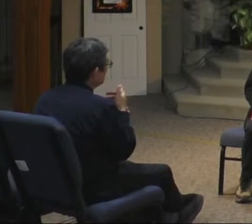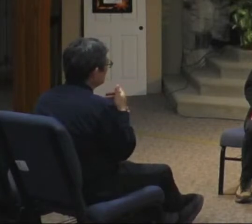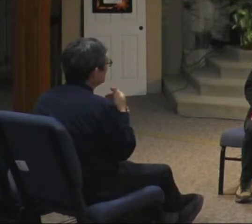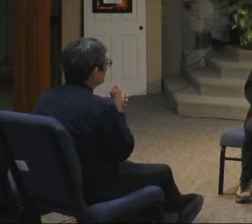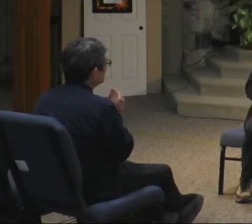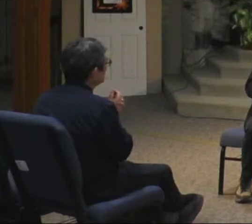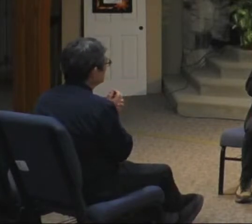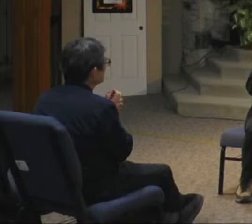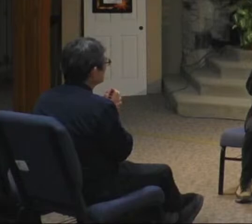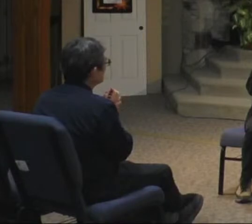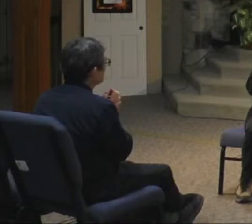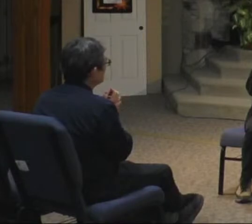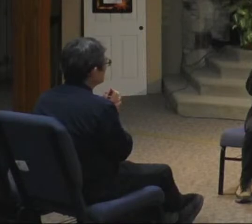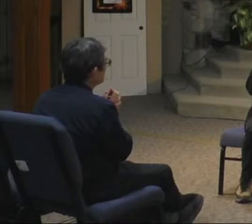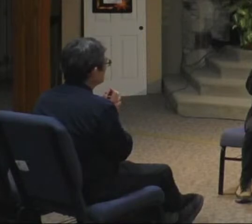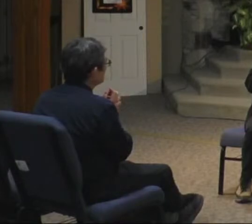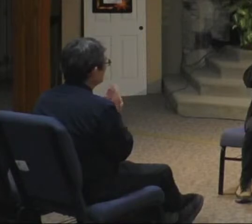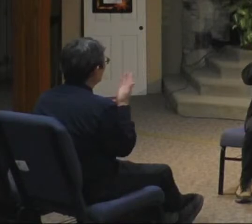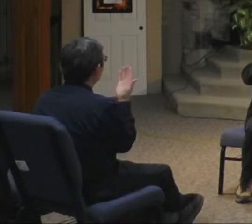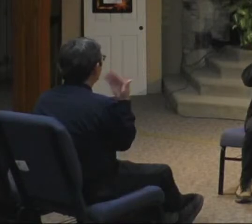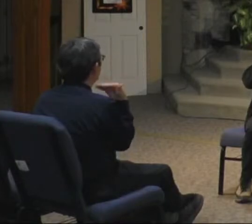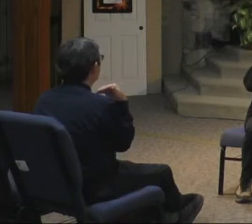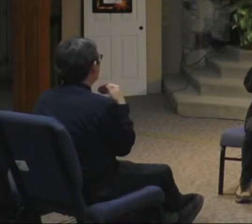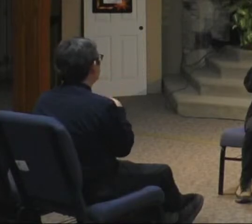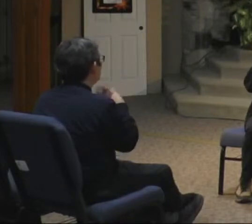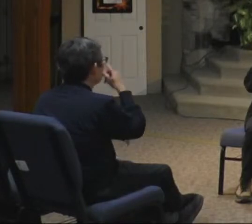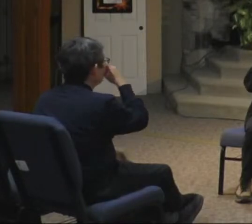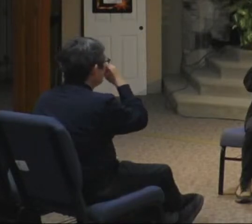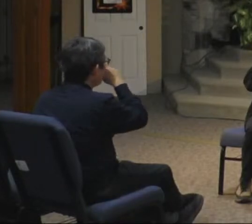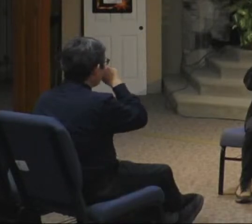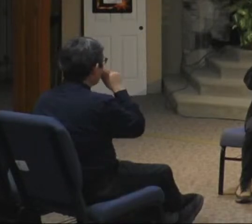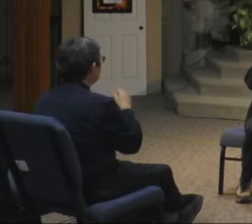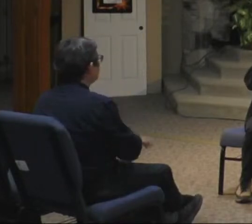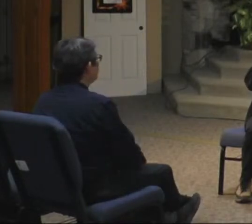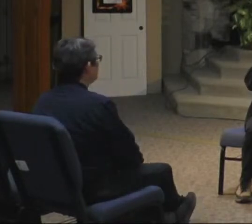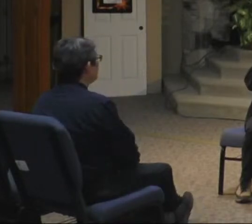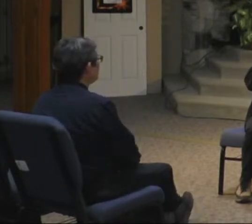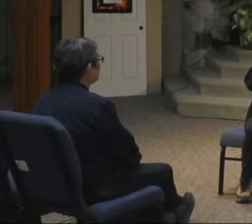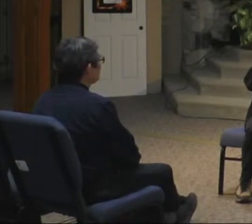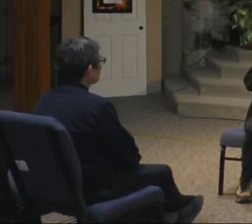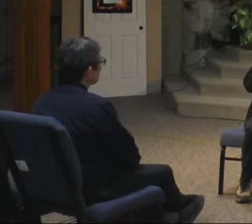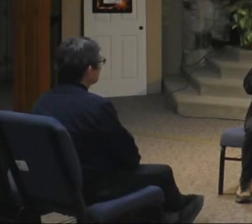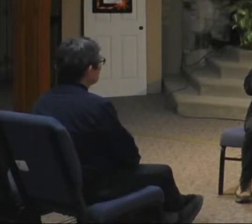Japanese is the spoken language. Japanese sign language is the, yeah.